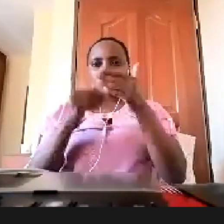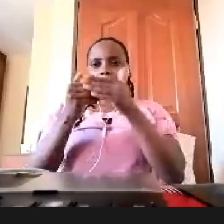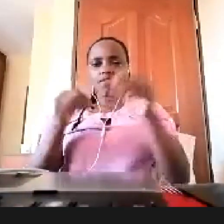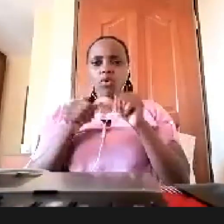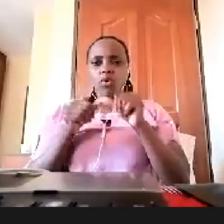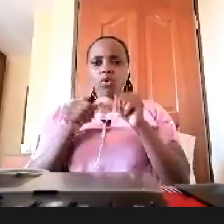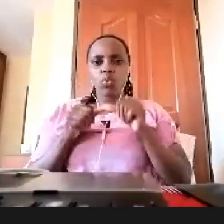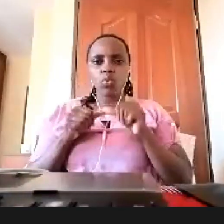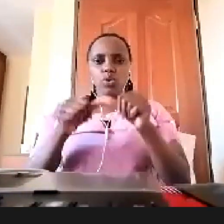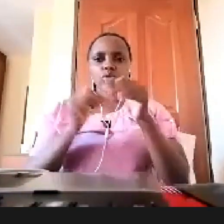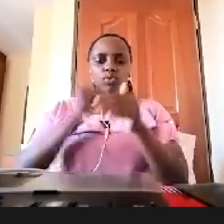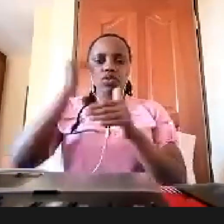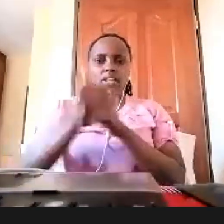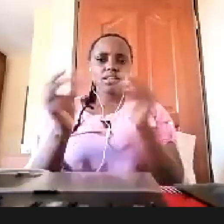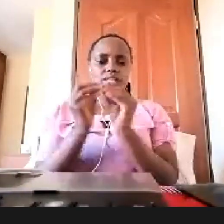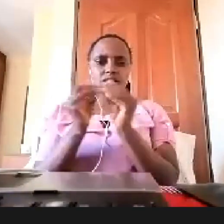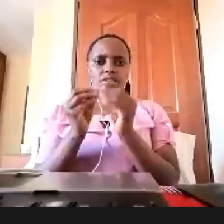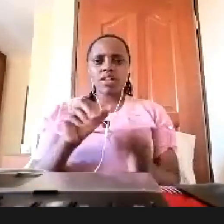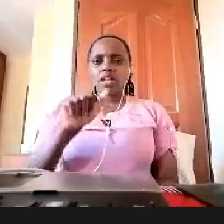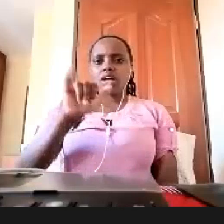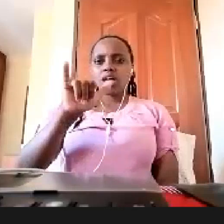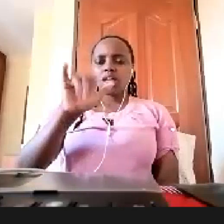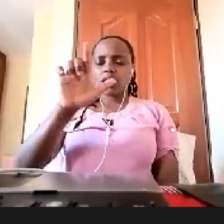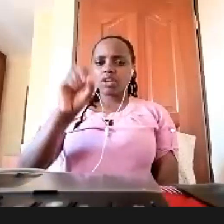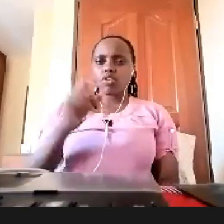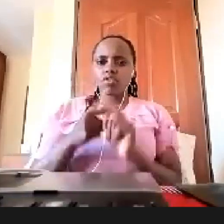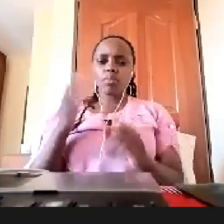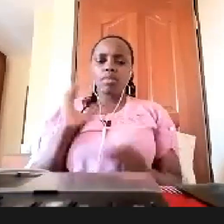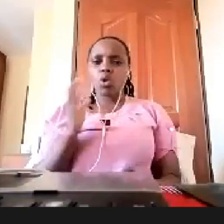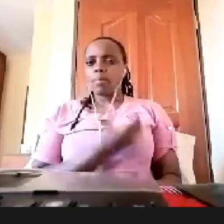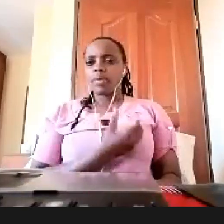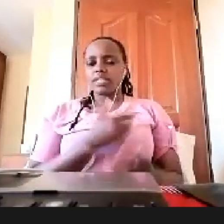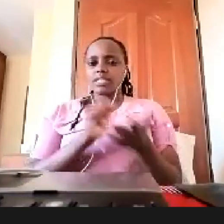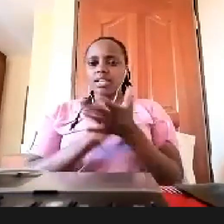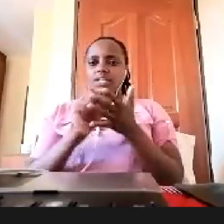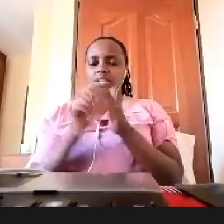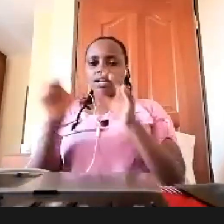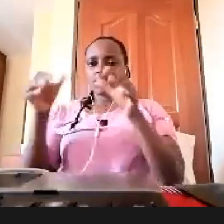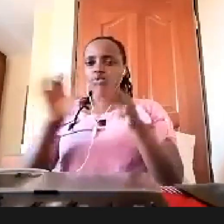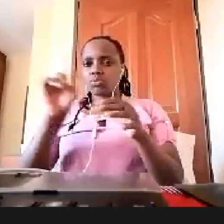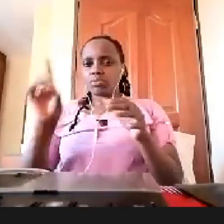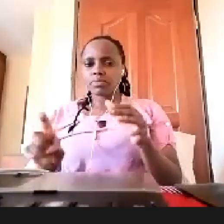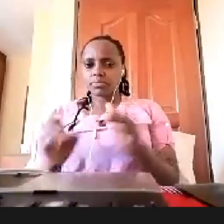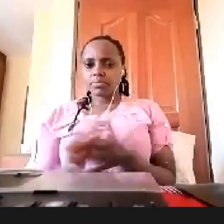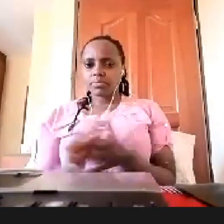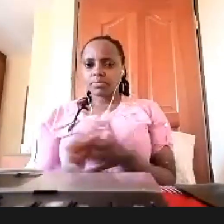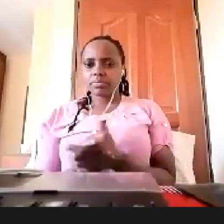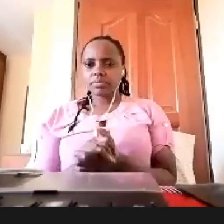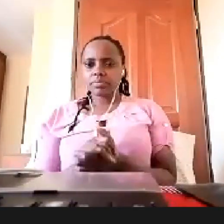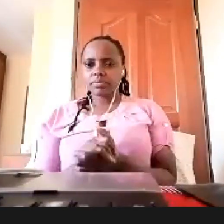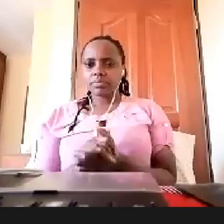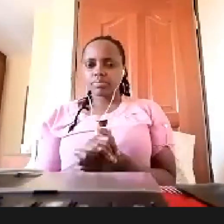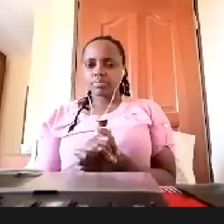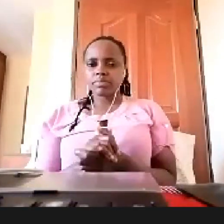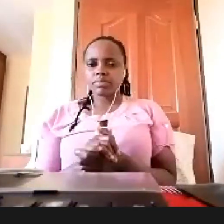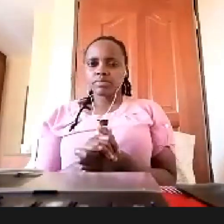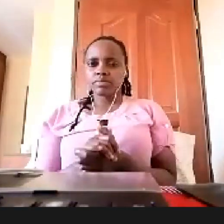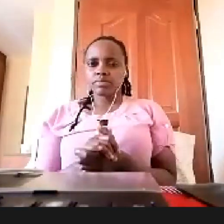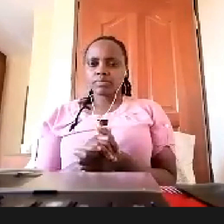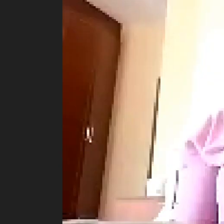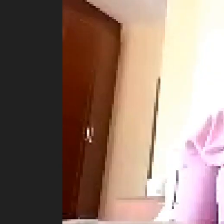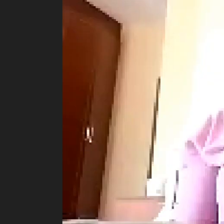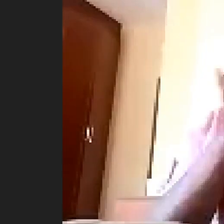continue to the next session. Ayalu from the committee secretariat. Thank you very